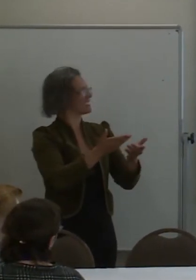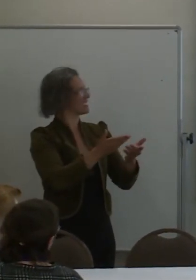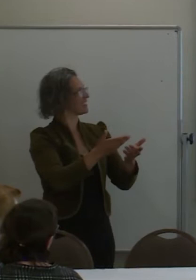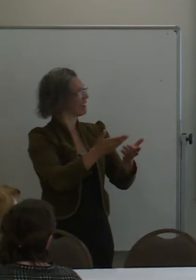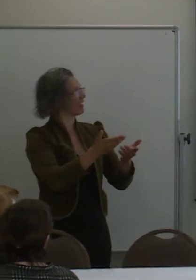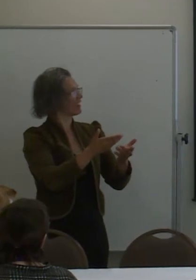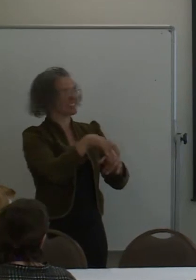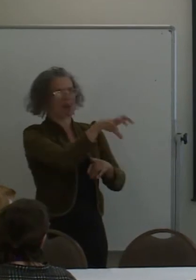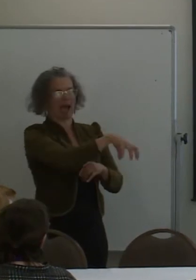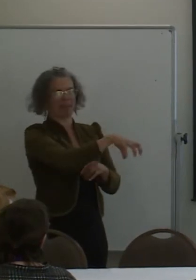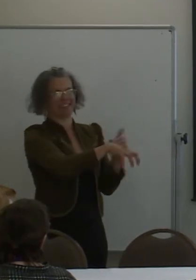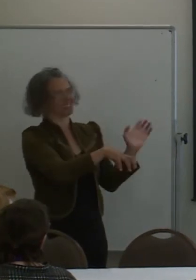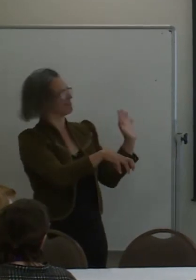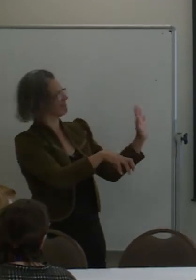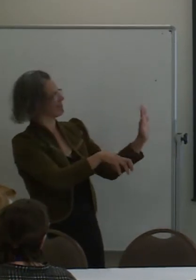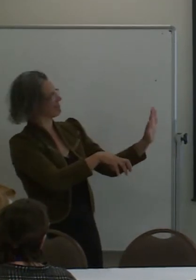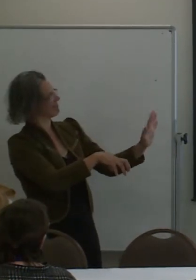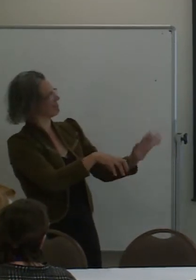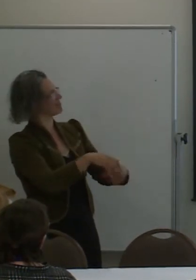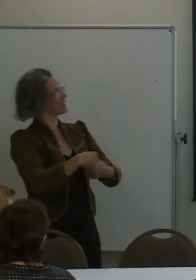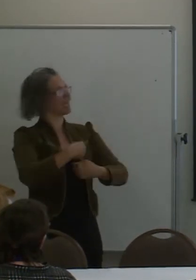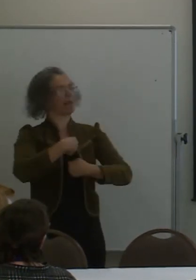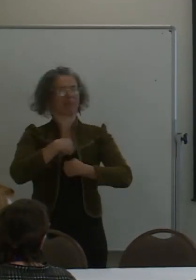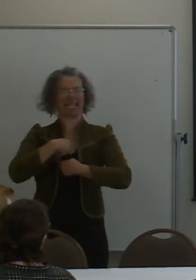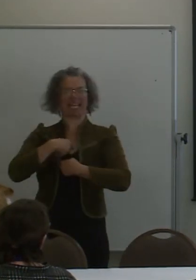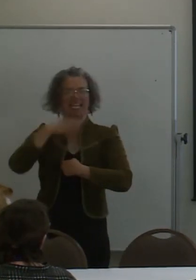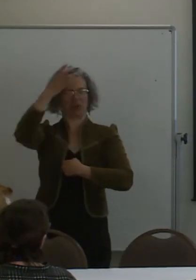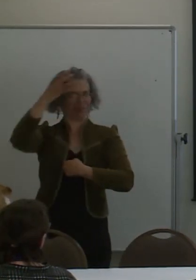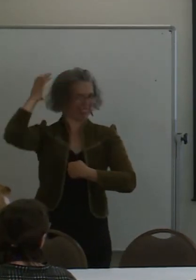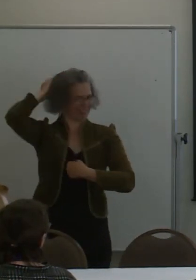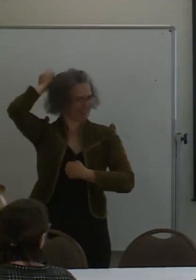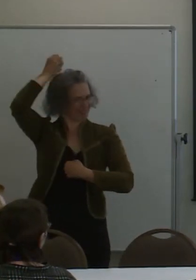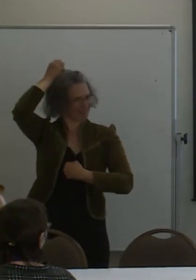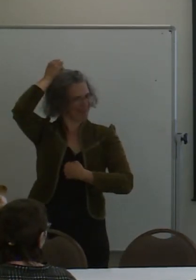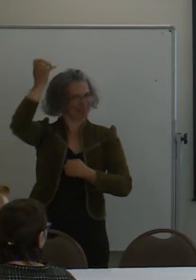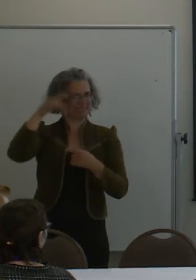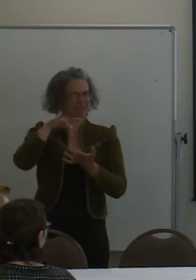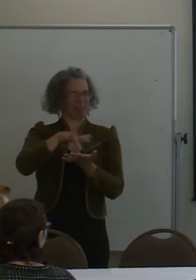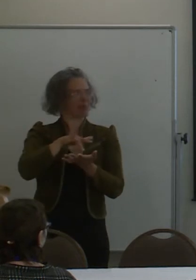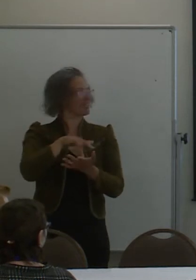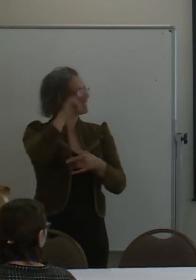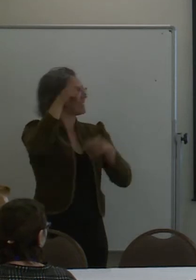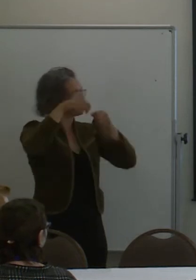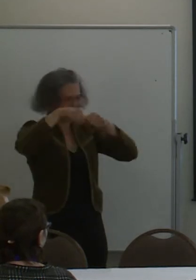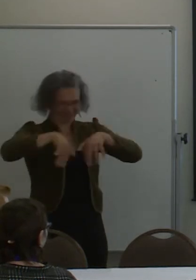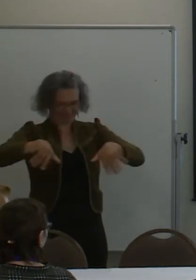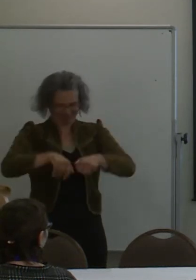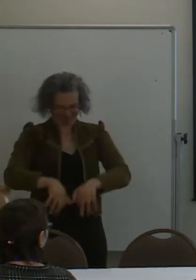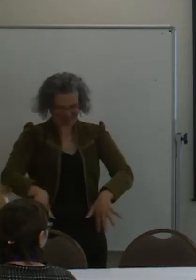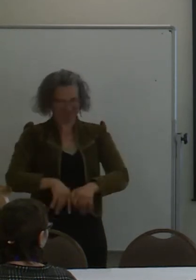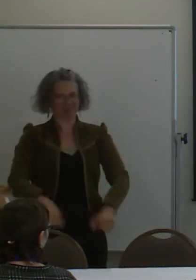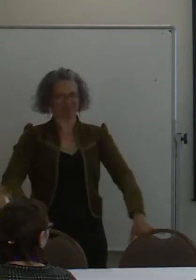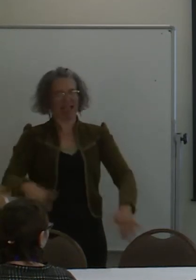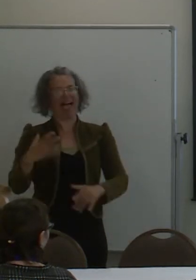chart. And that's me with the ponytail in the middle, and it actually looks startlingly like me, and I actually have a